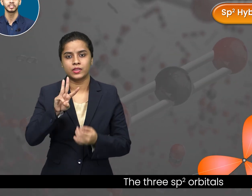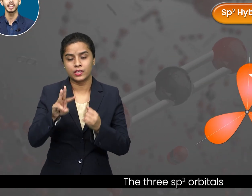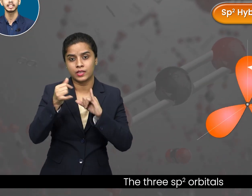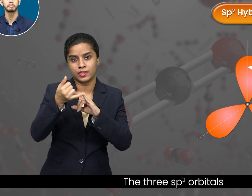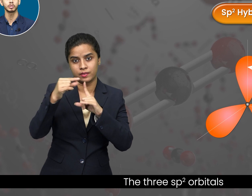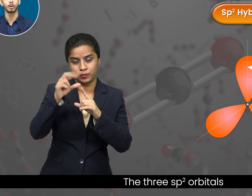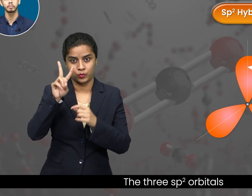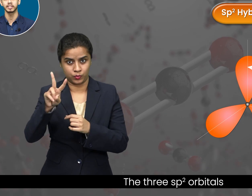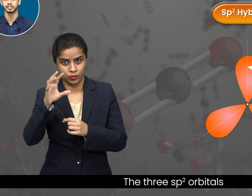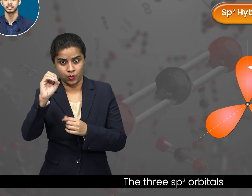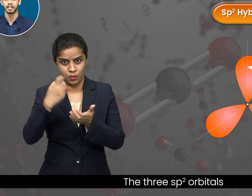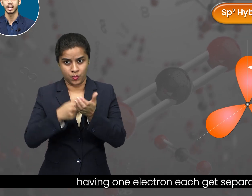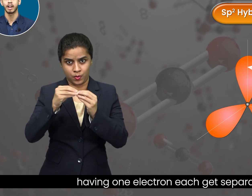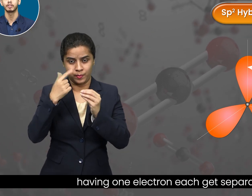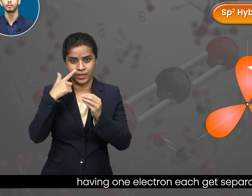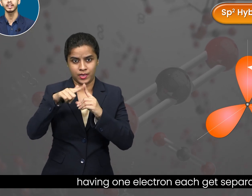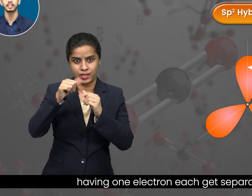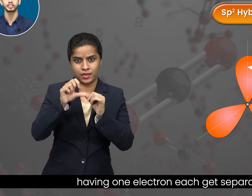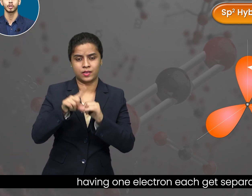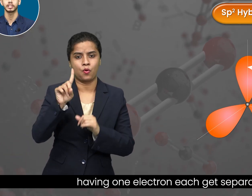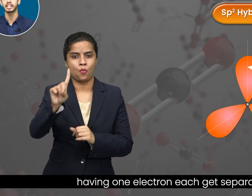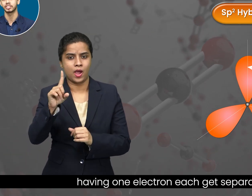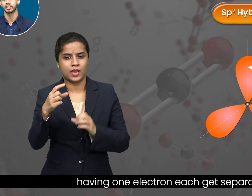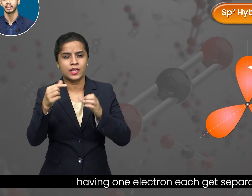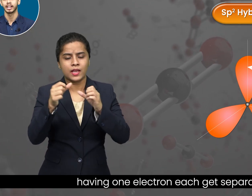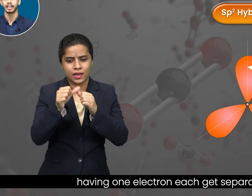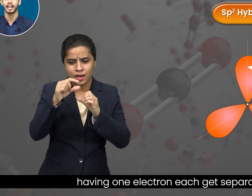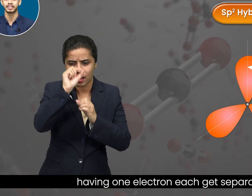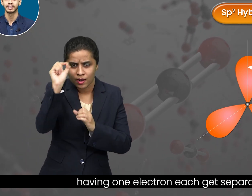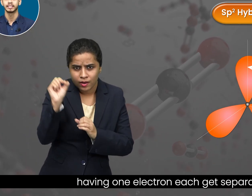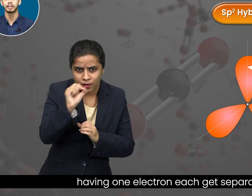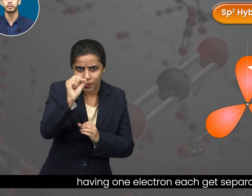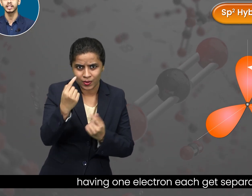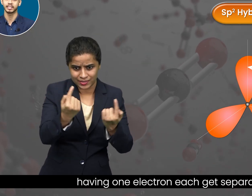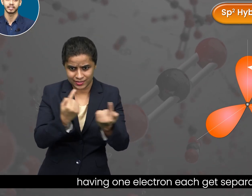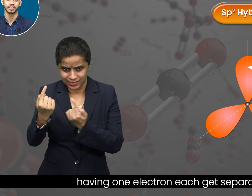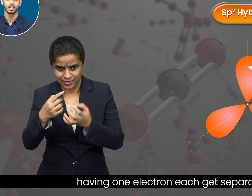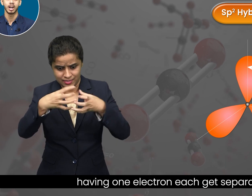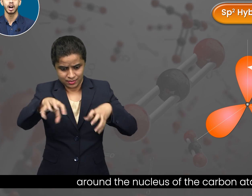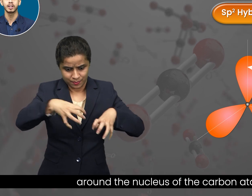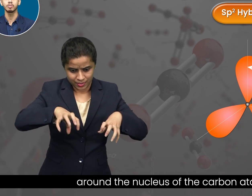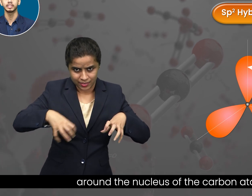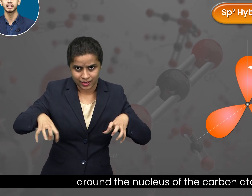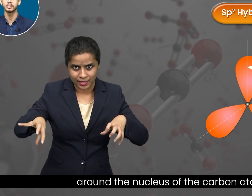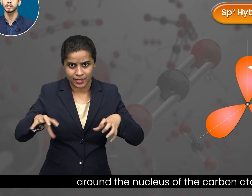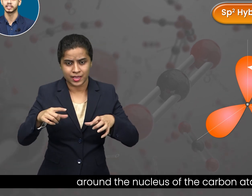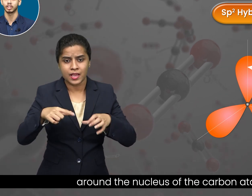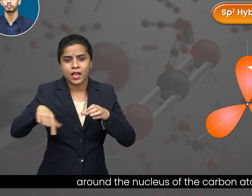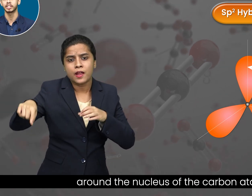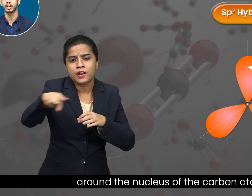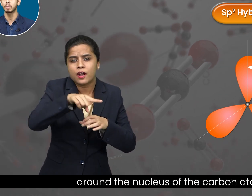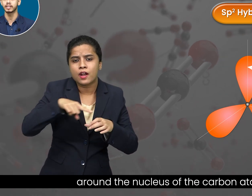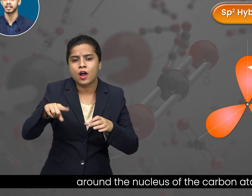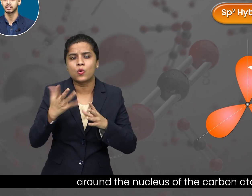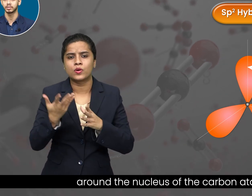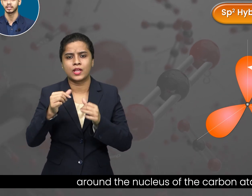The 3 sp2 orbitals having one electron each get separated around the nucleus of